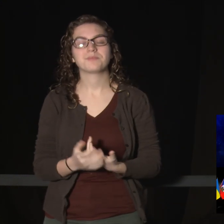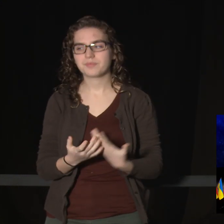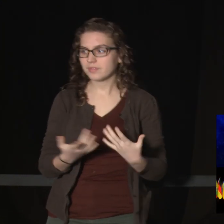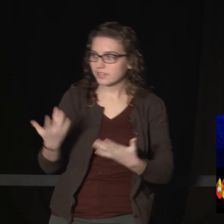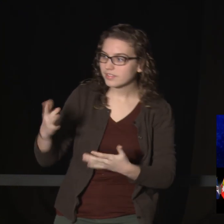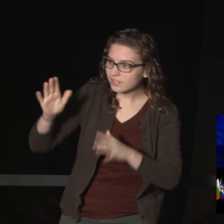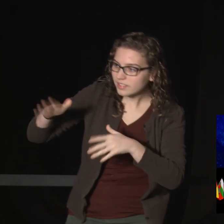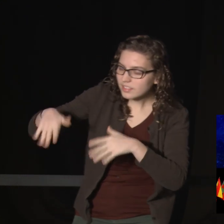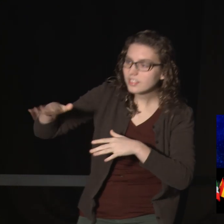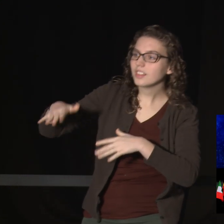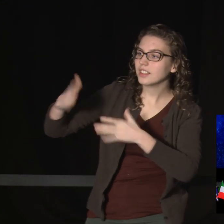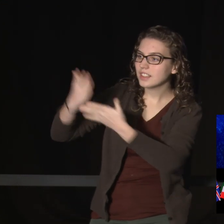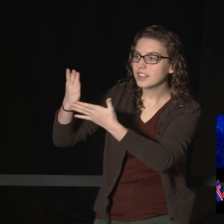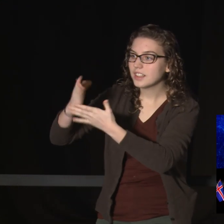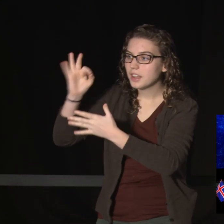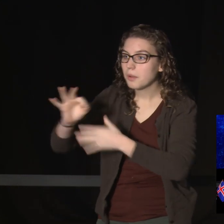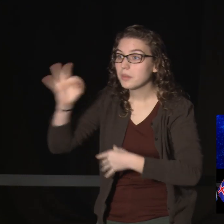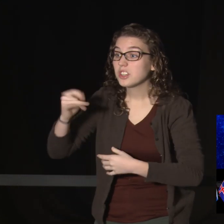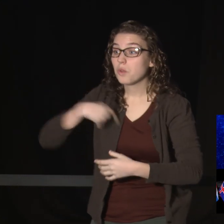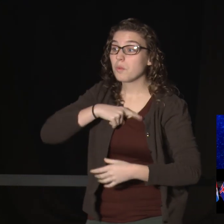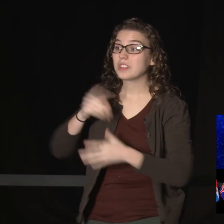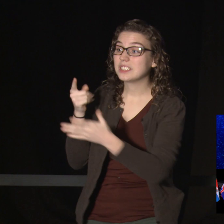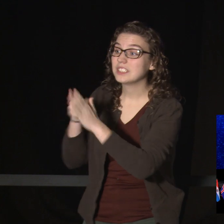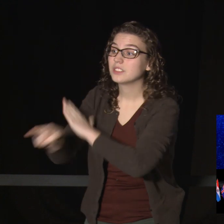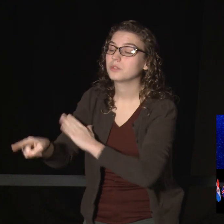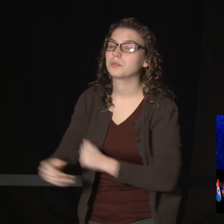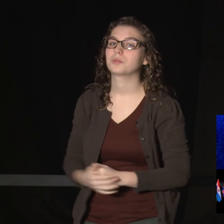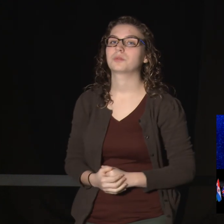stop preaching about Jesus, we're not going to just beat you up. We'll kill you.